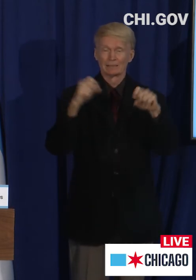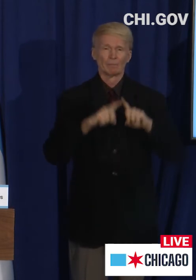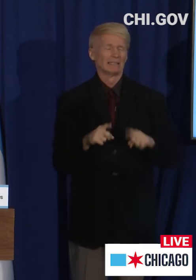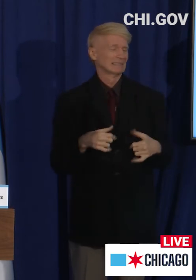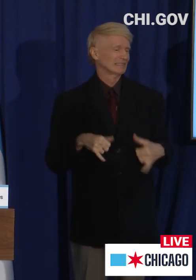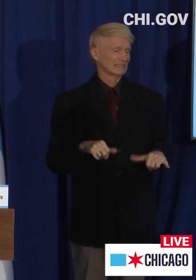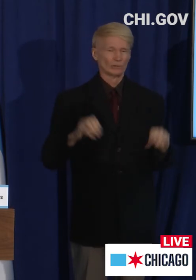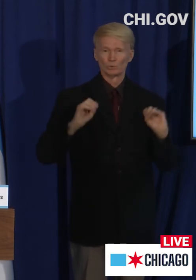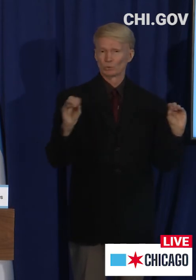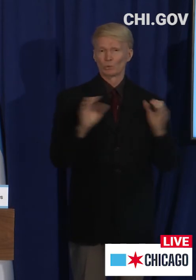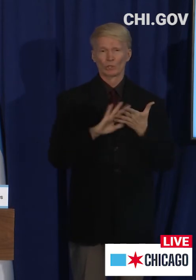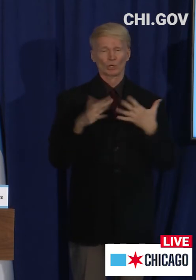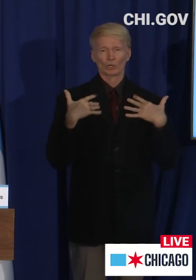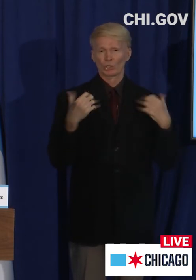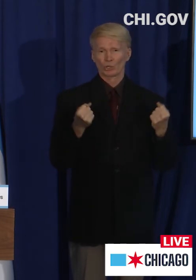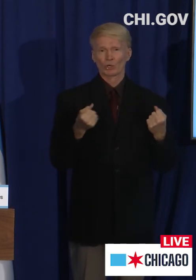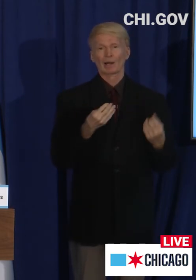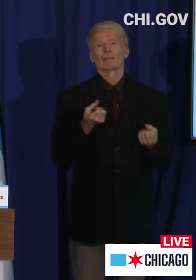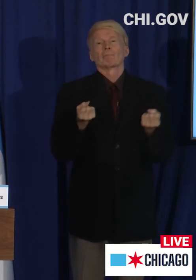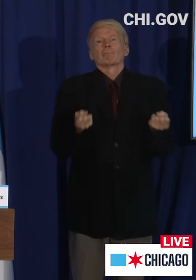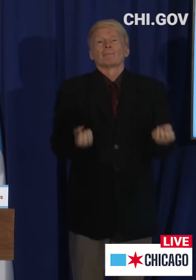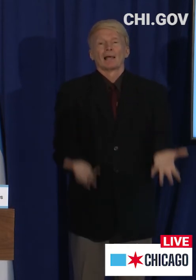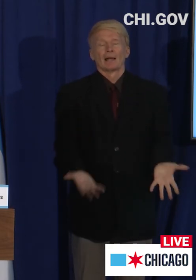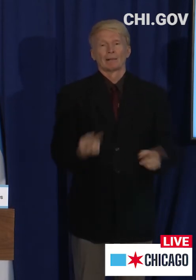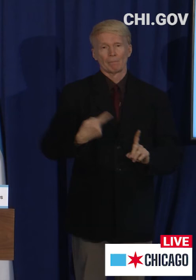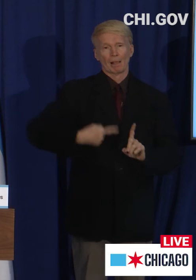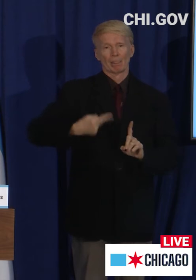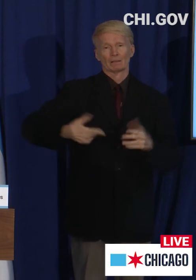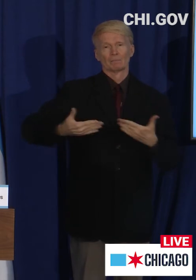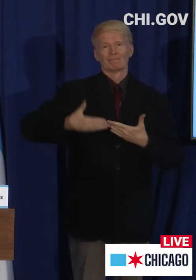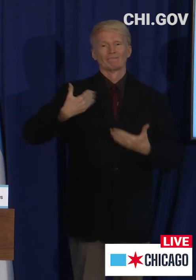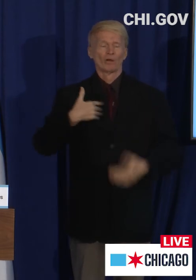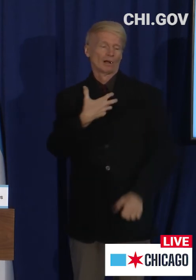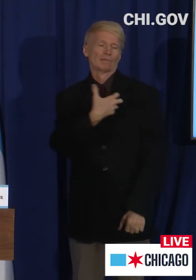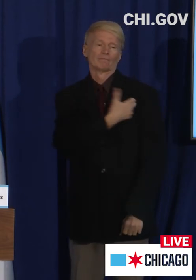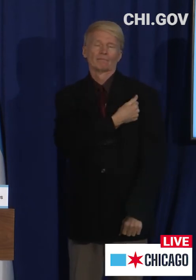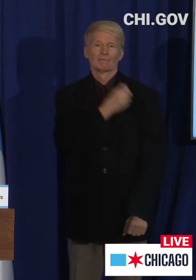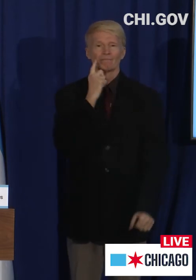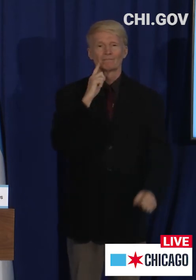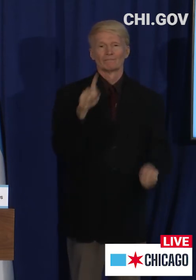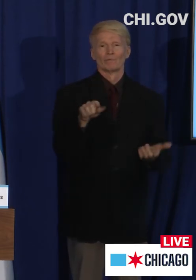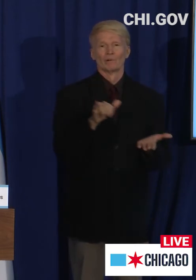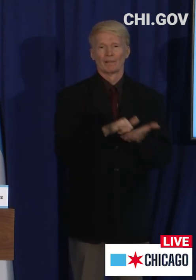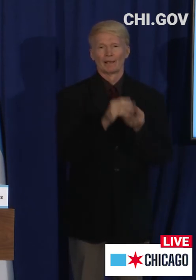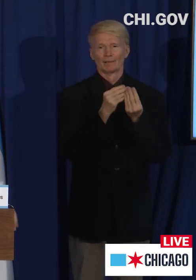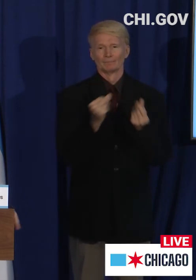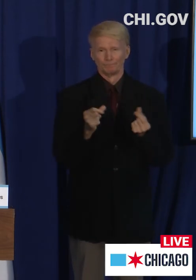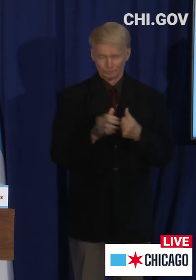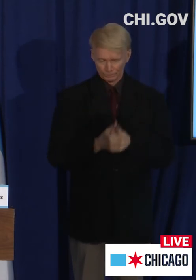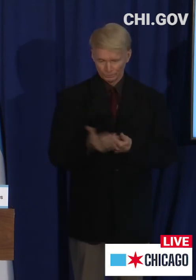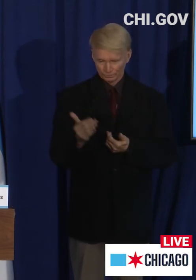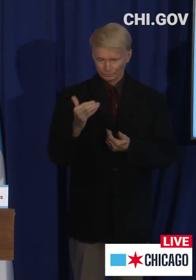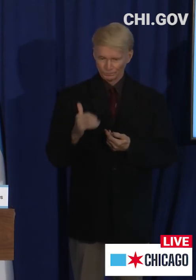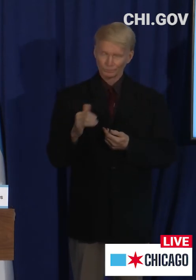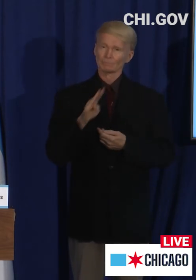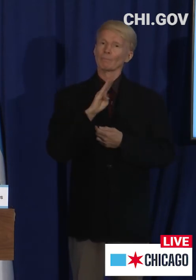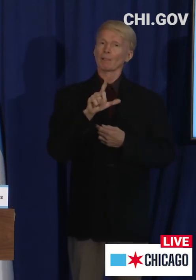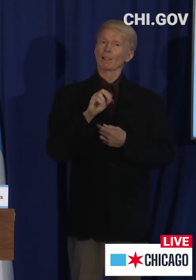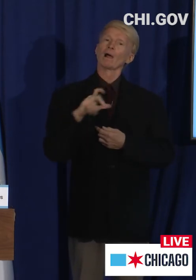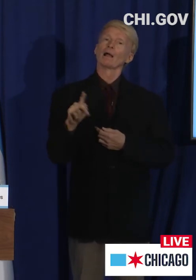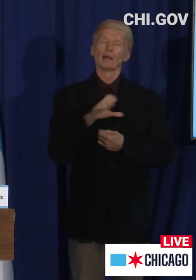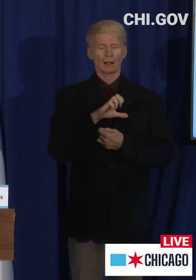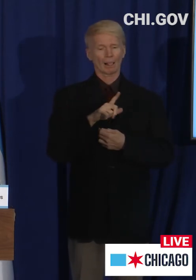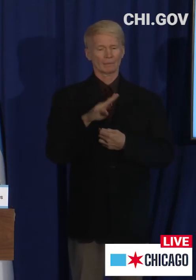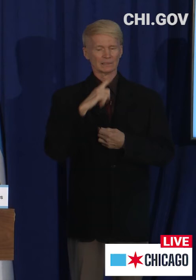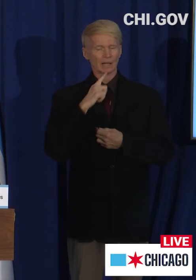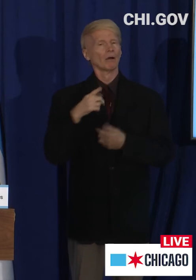months from having vaccine available. This also from Block Club. Chicago police officers were told in an email they should keep working but